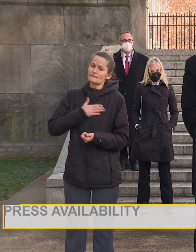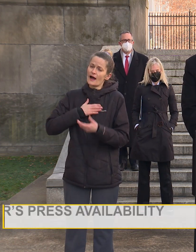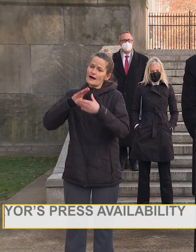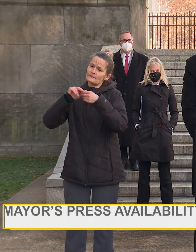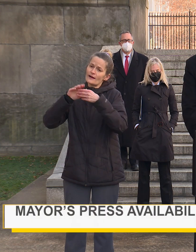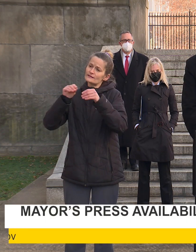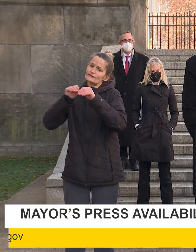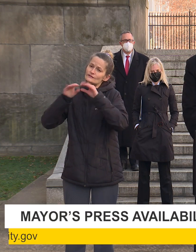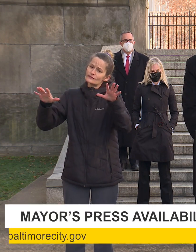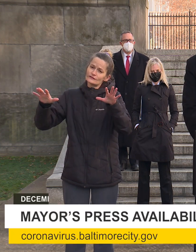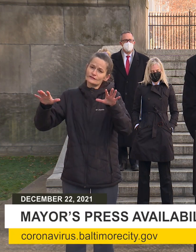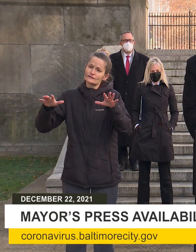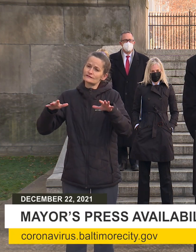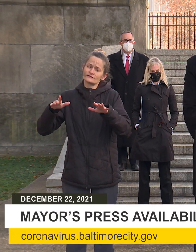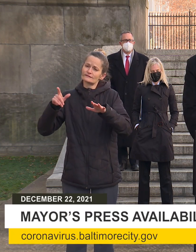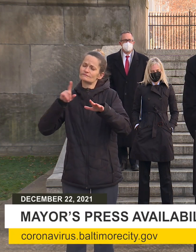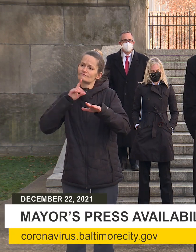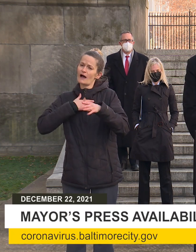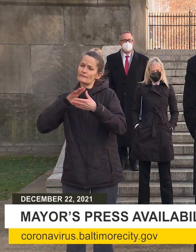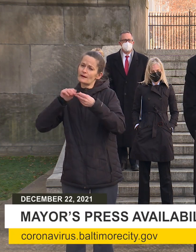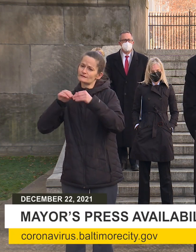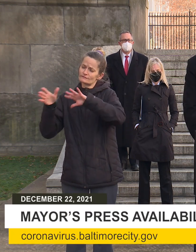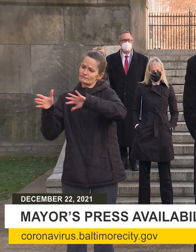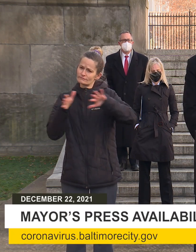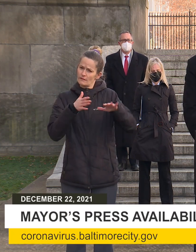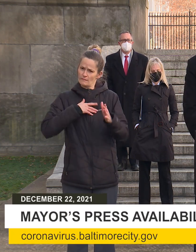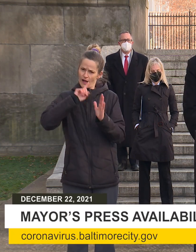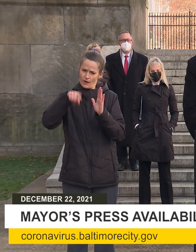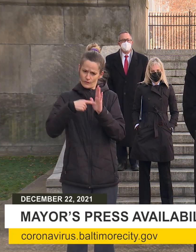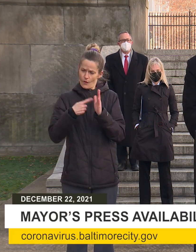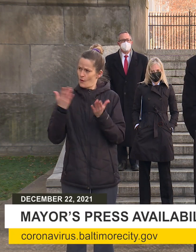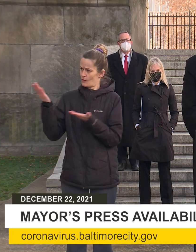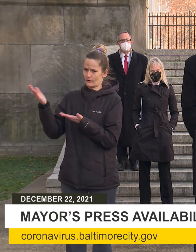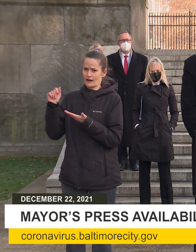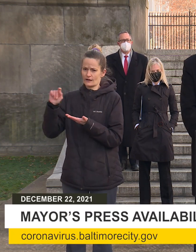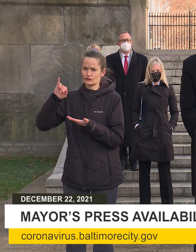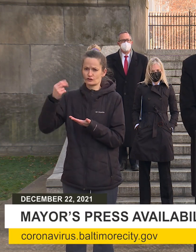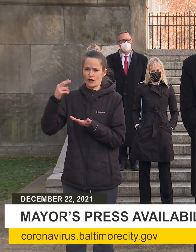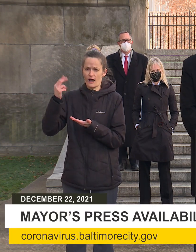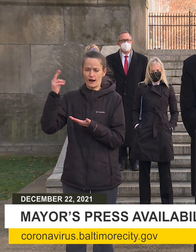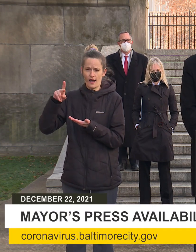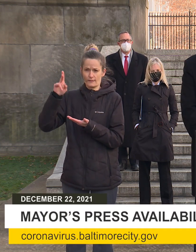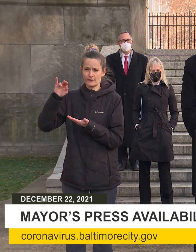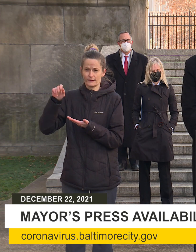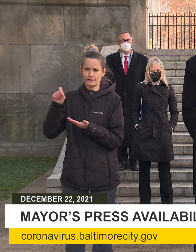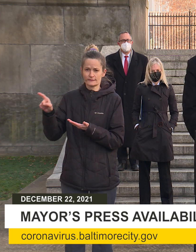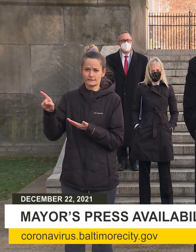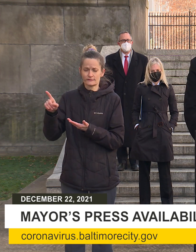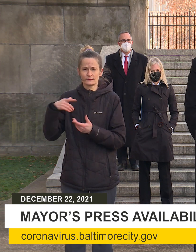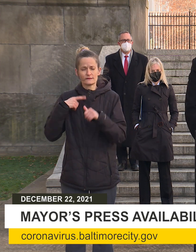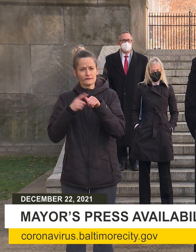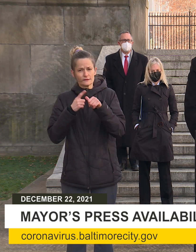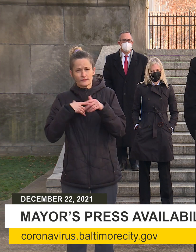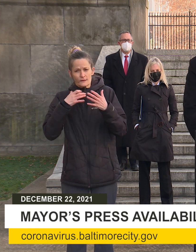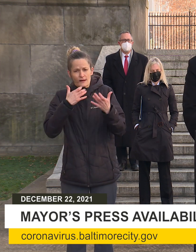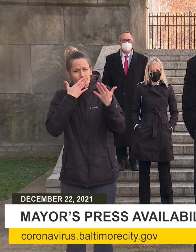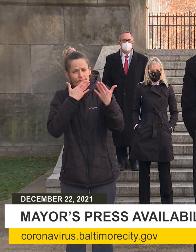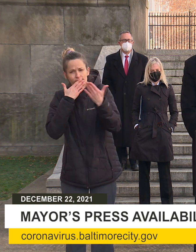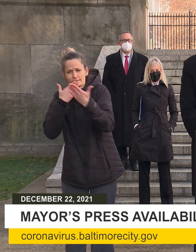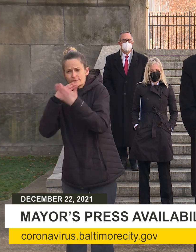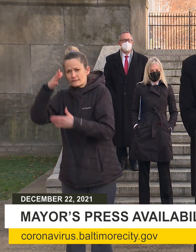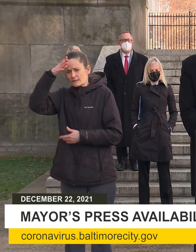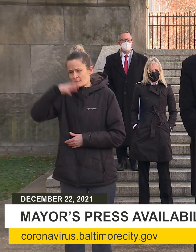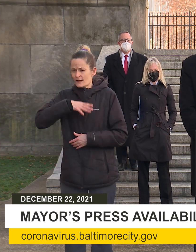role that I hold at Johns Hopkins Health System. First of all, I want to thank the men and women who are serving in all of our